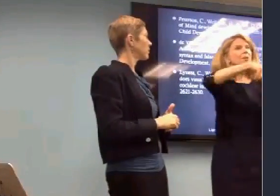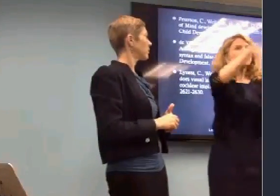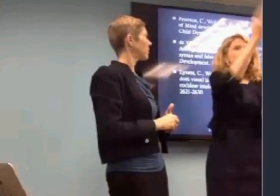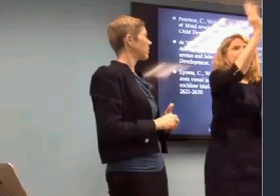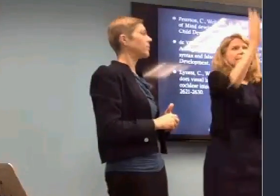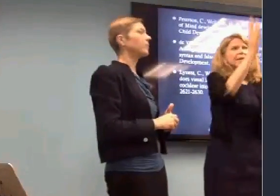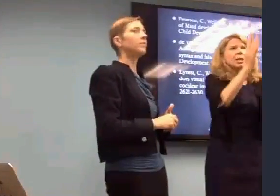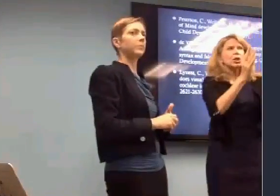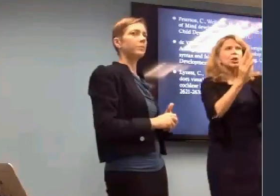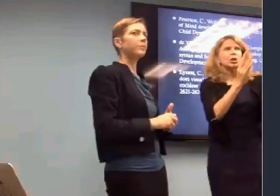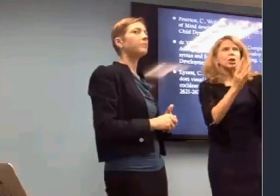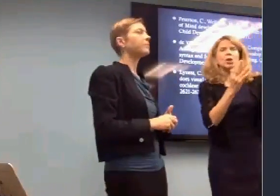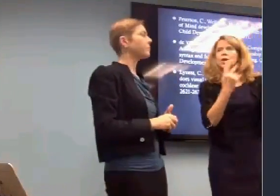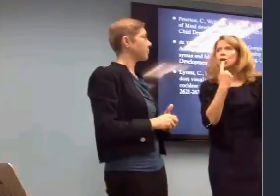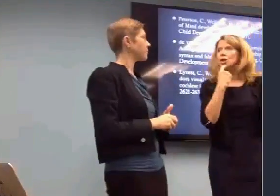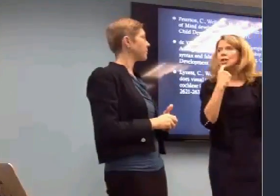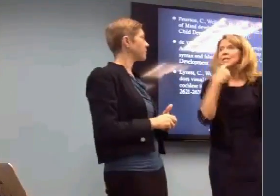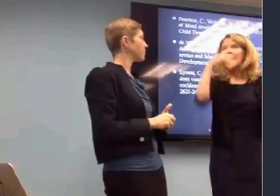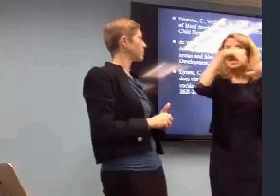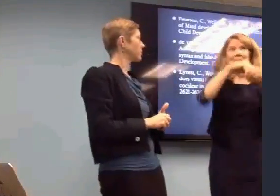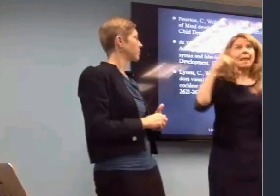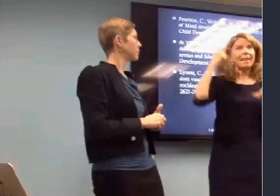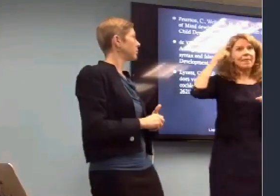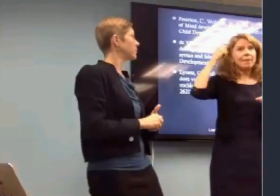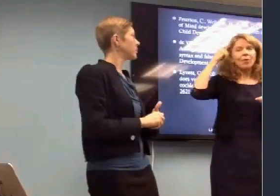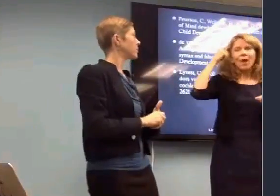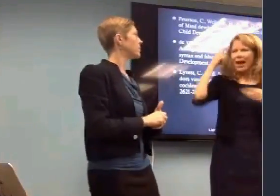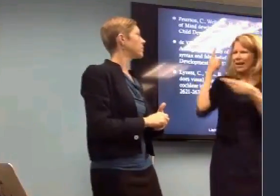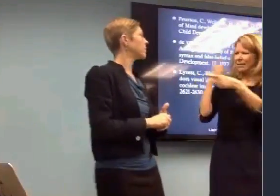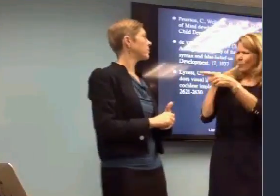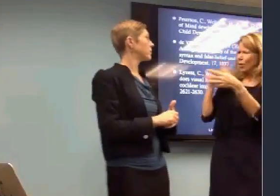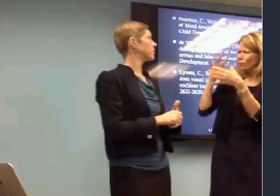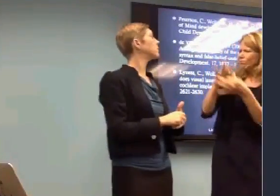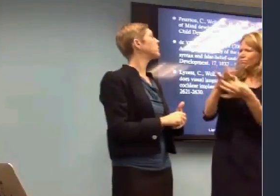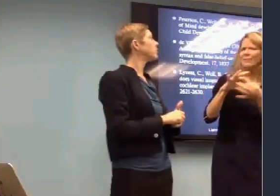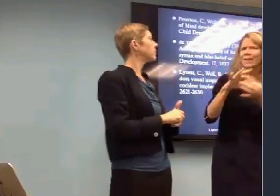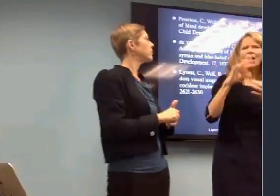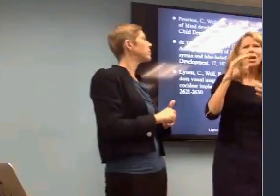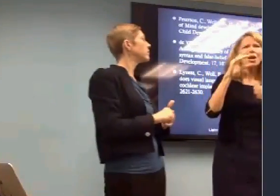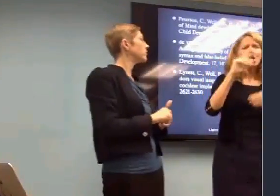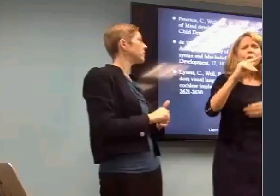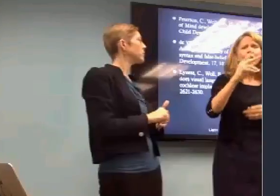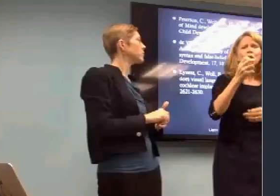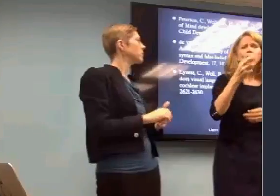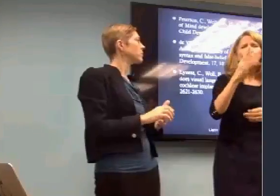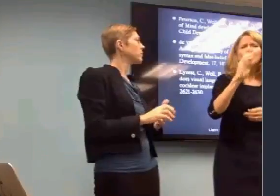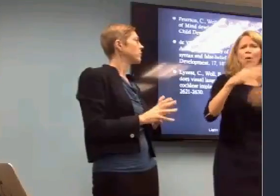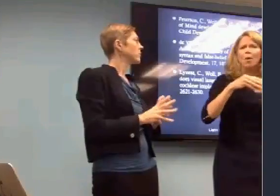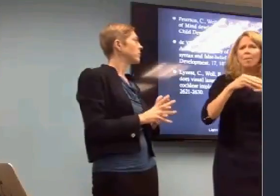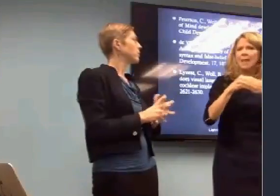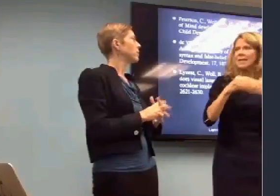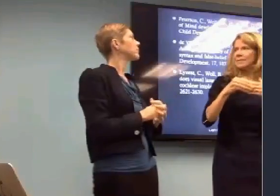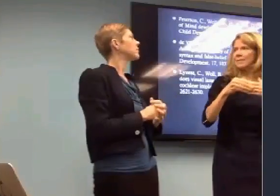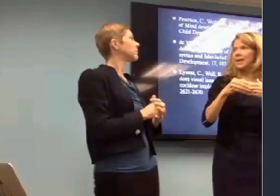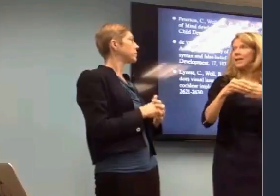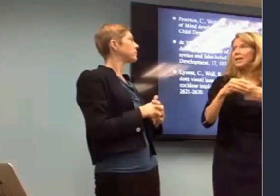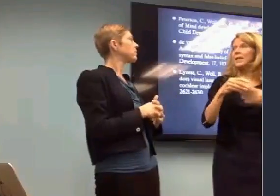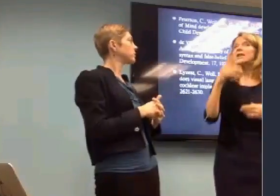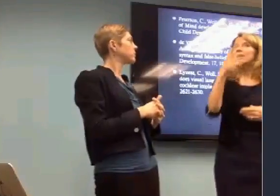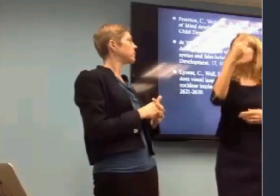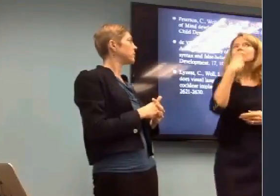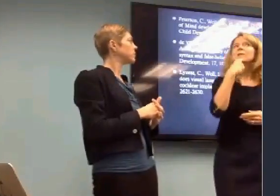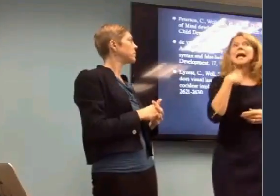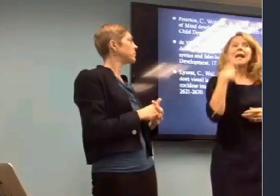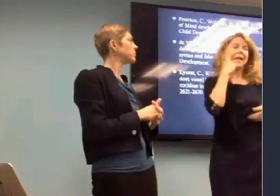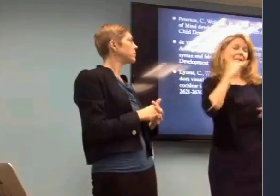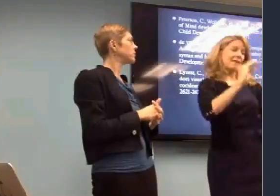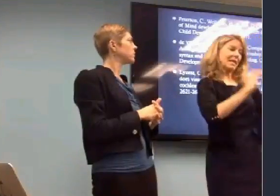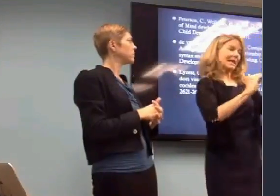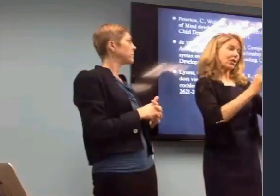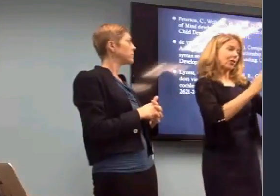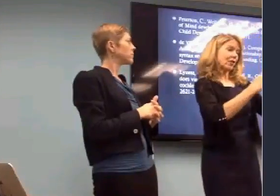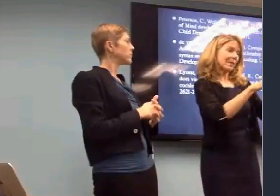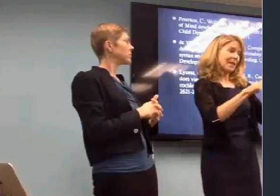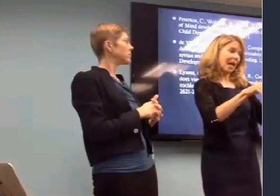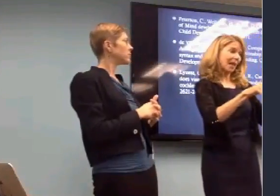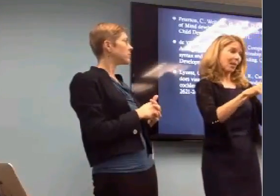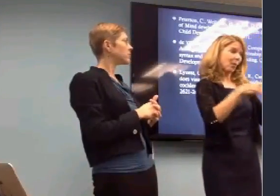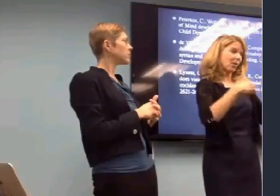said that in the brain, given that neuroplasticity, that if I taught the kids sign language when she got a cochlear implant, there would be not enough